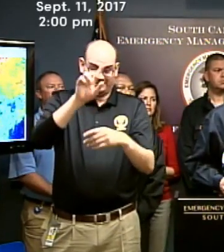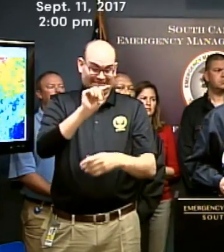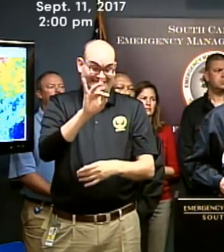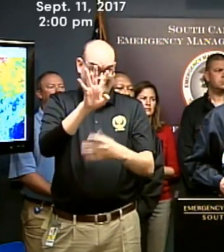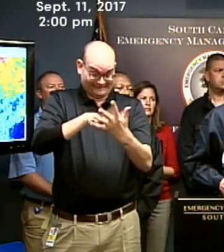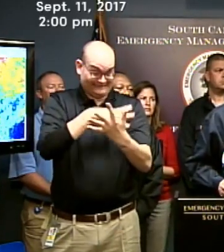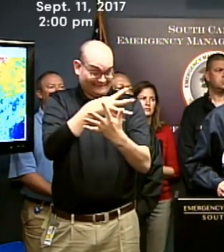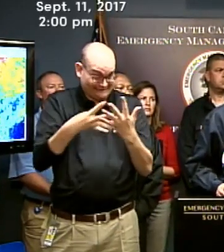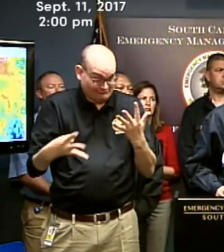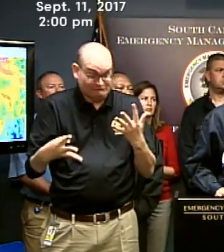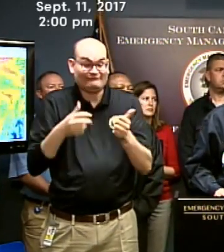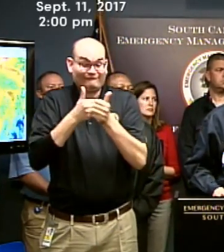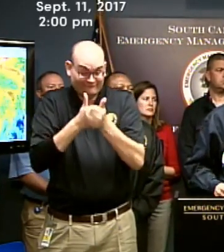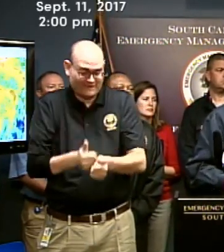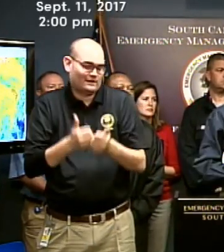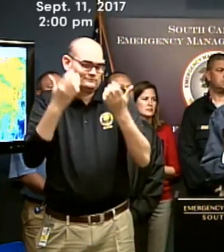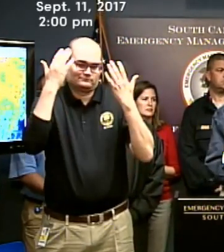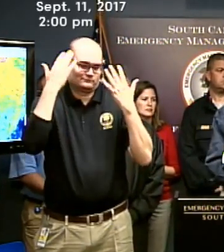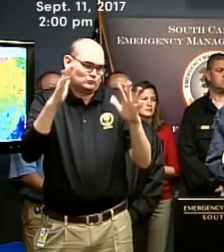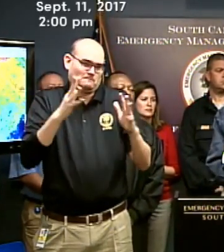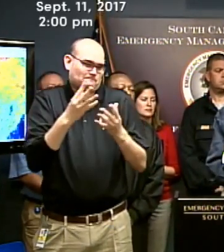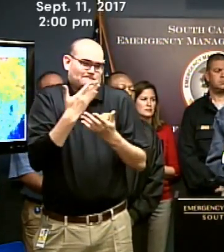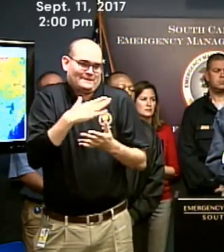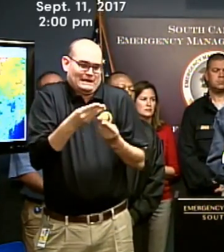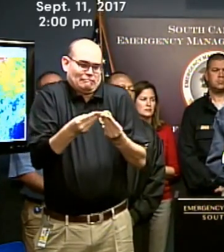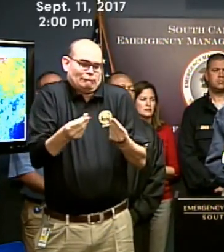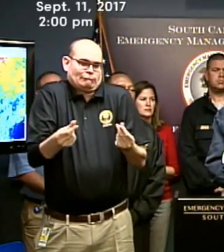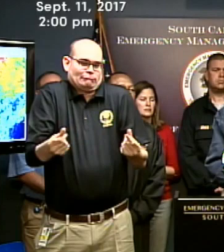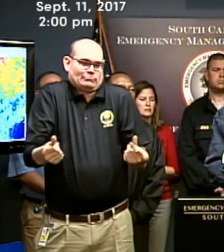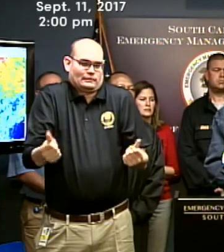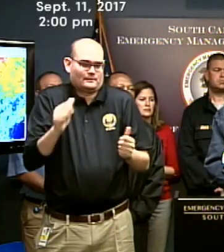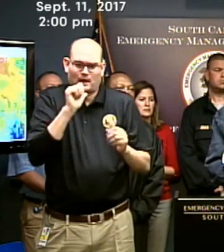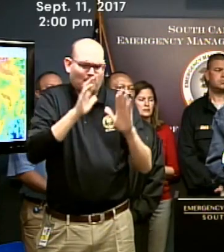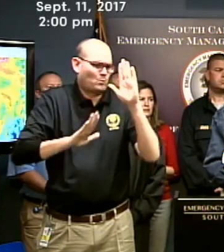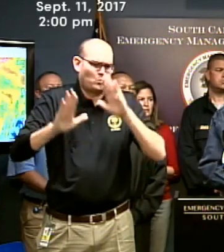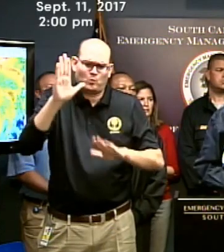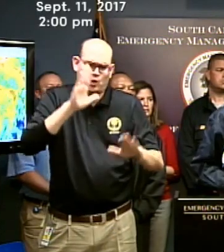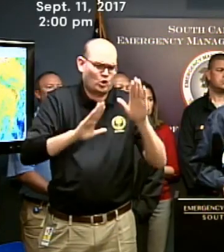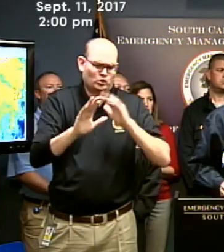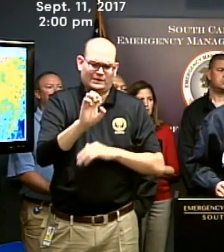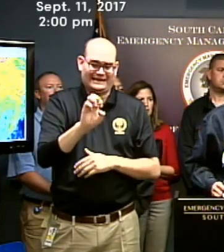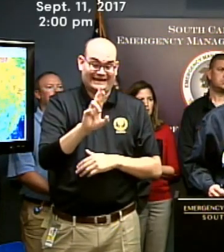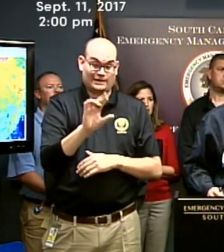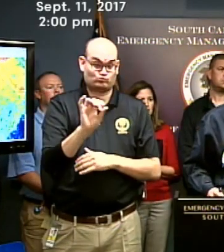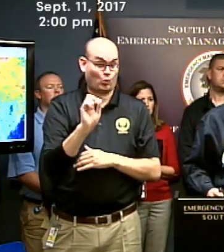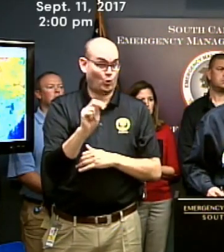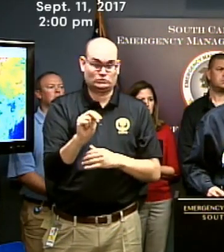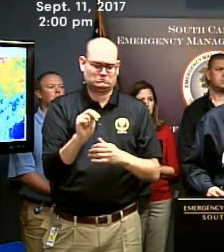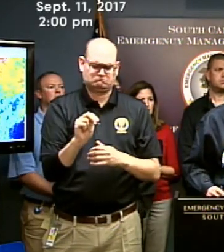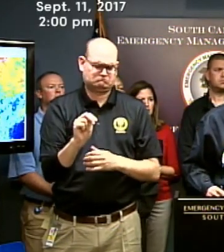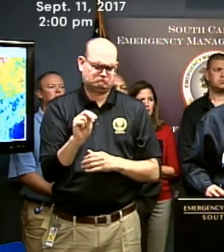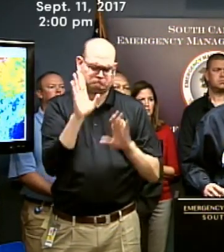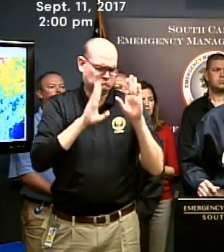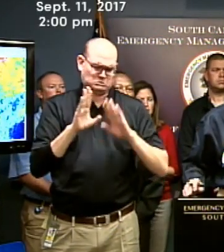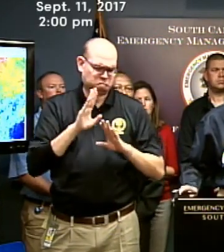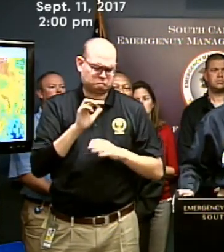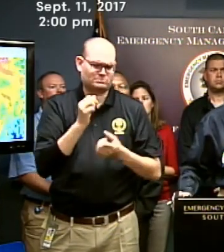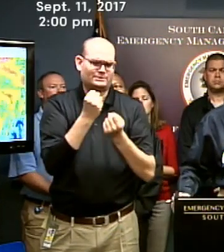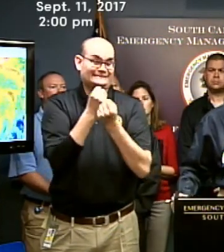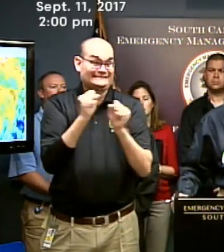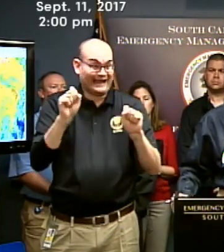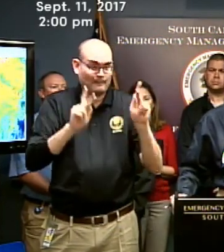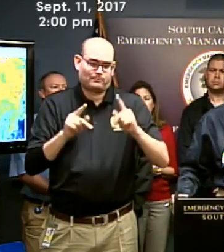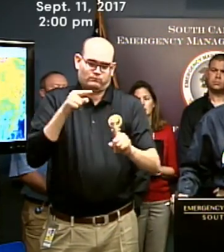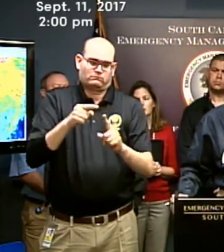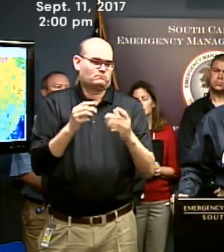be, we don't know. But we're not so much worried about erosion right now as the safety of the people. For